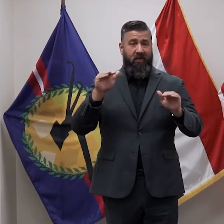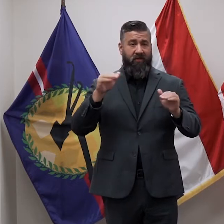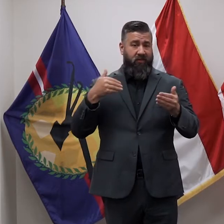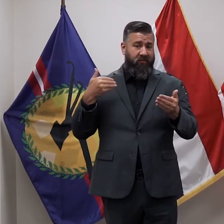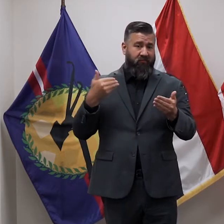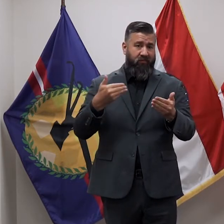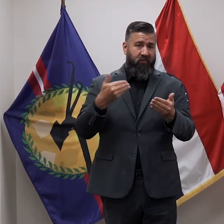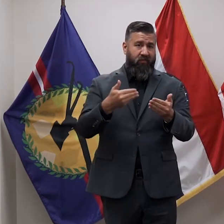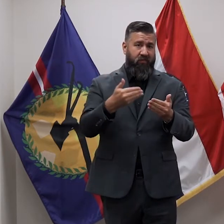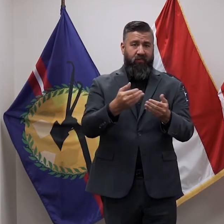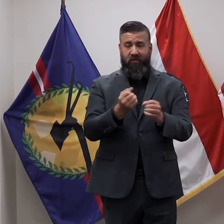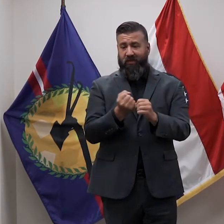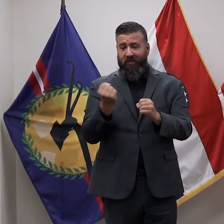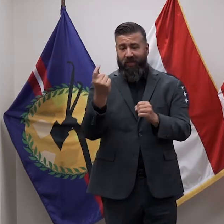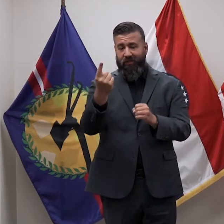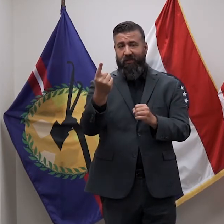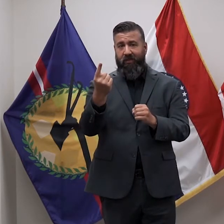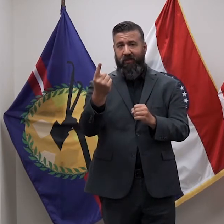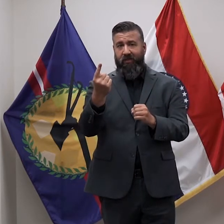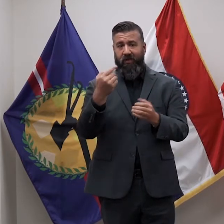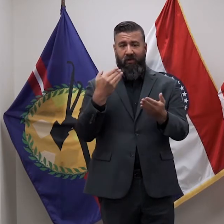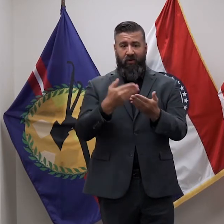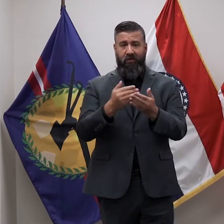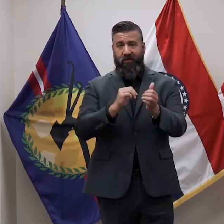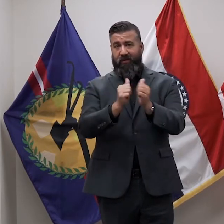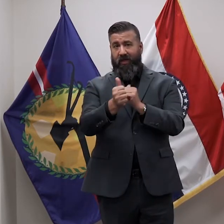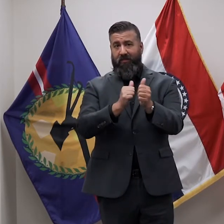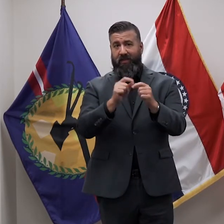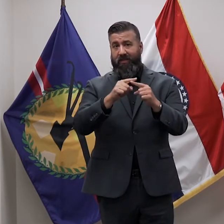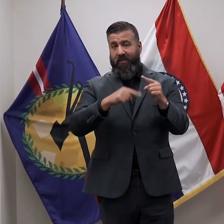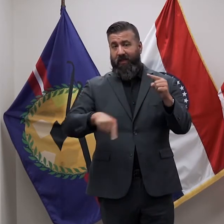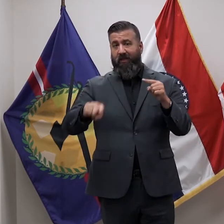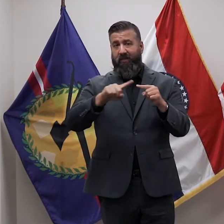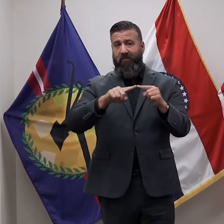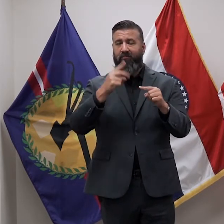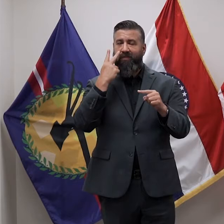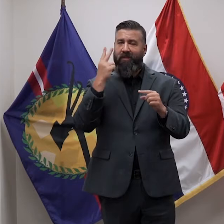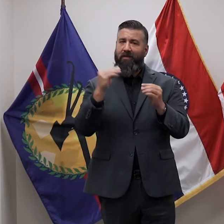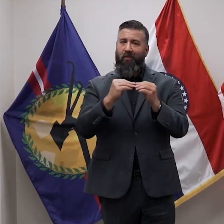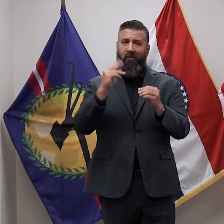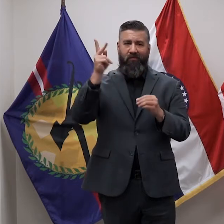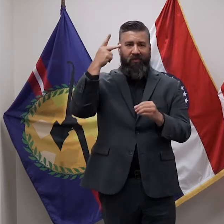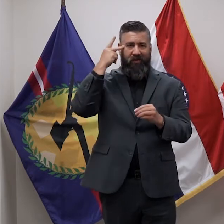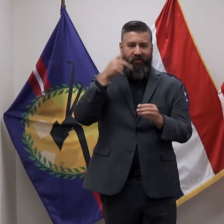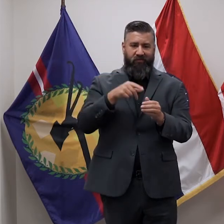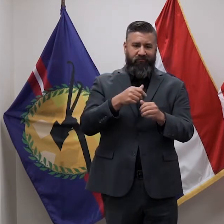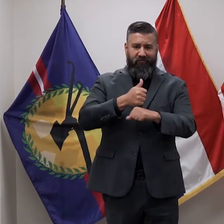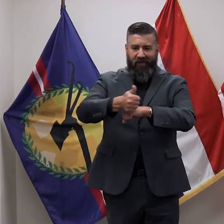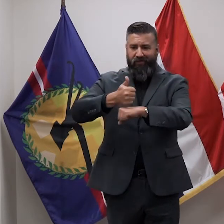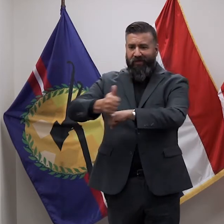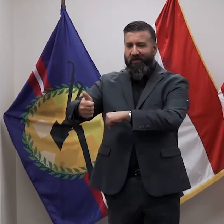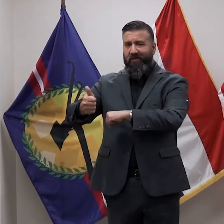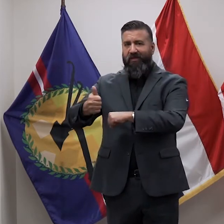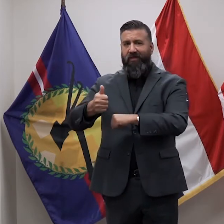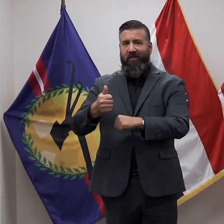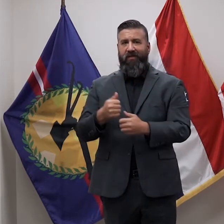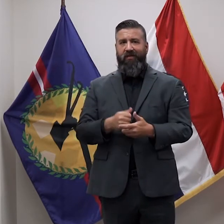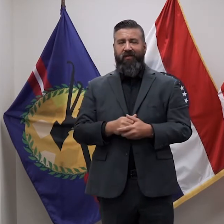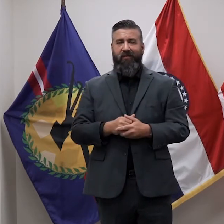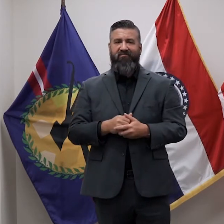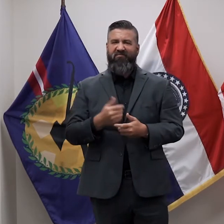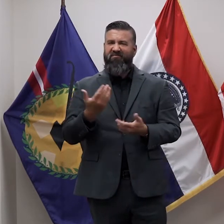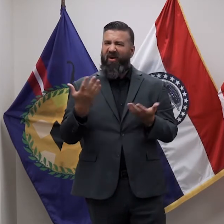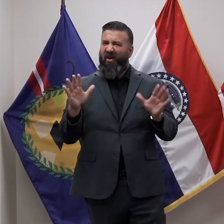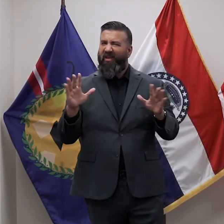closer to next year, when we get closer to the campaign cycle, that we will see more political accusations. They've already filtered in a